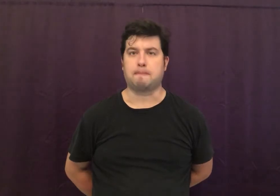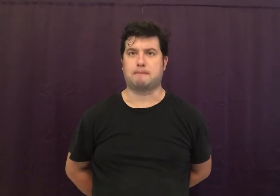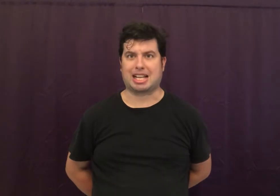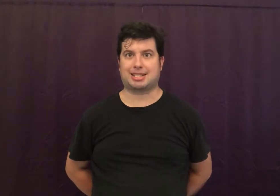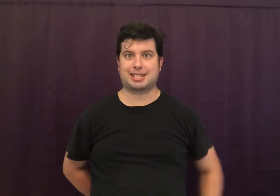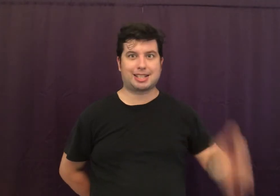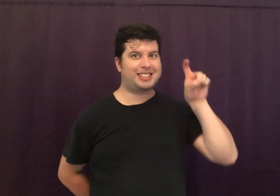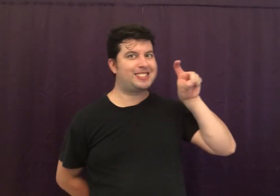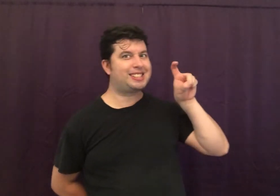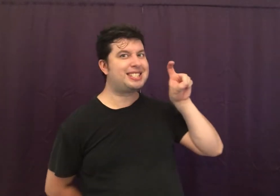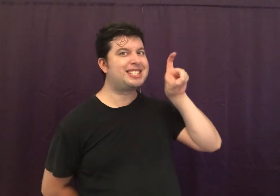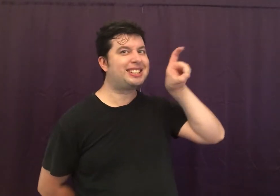Must.